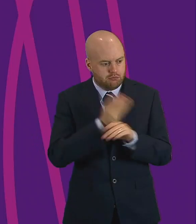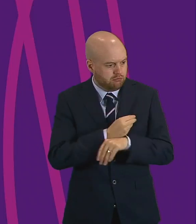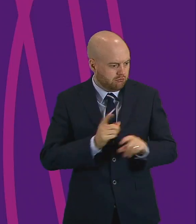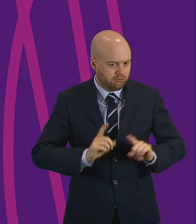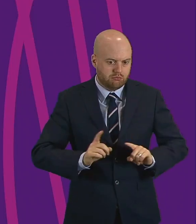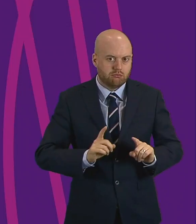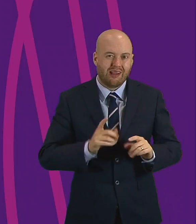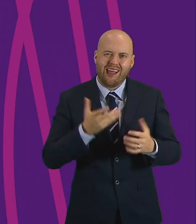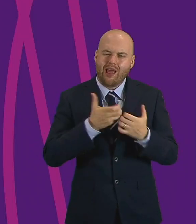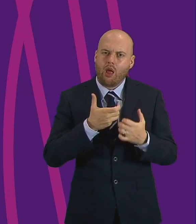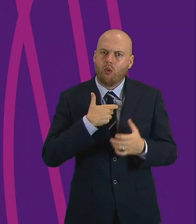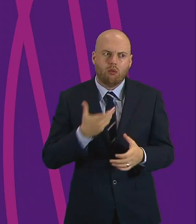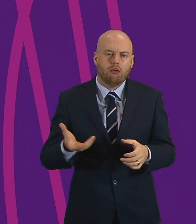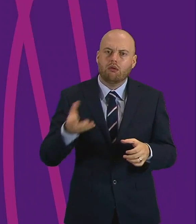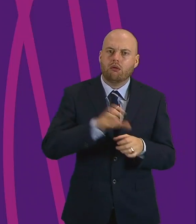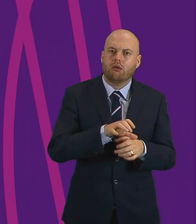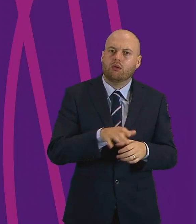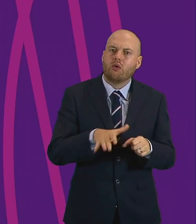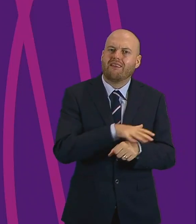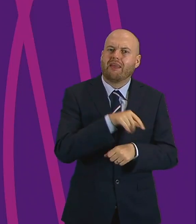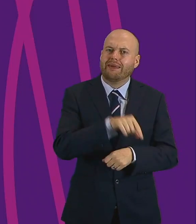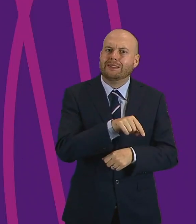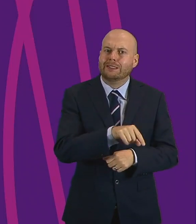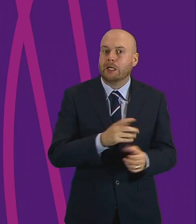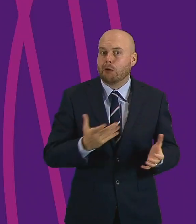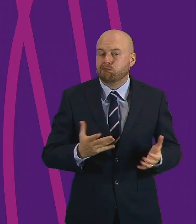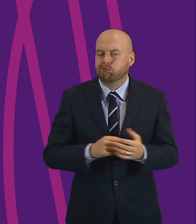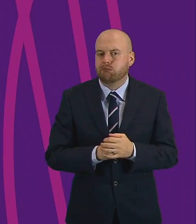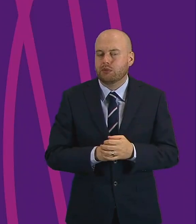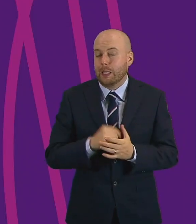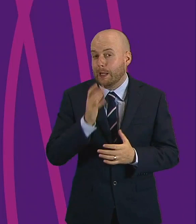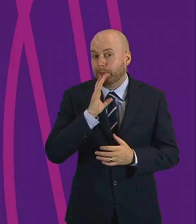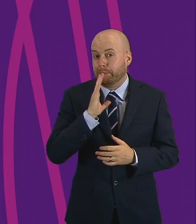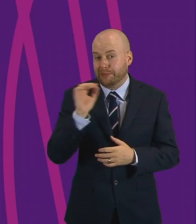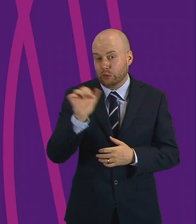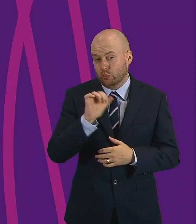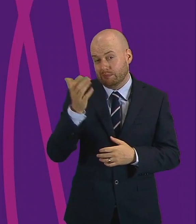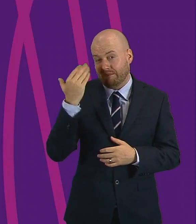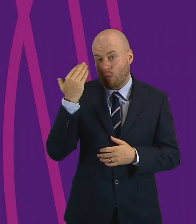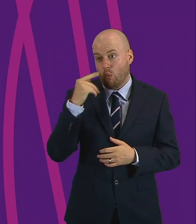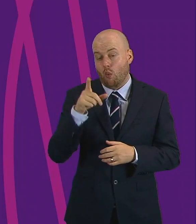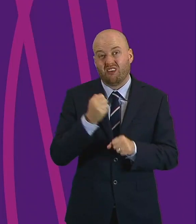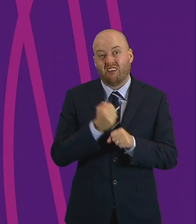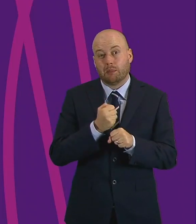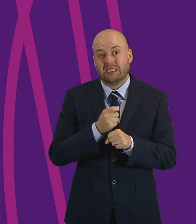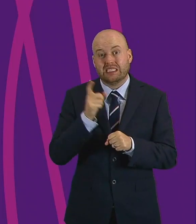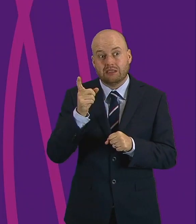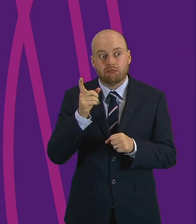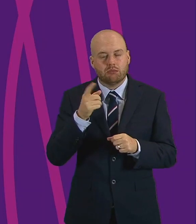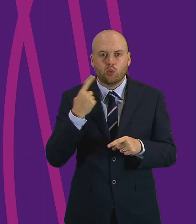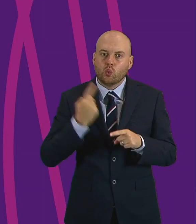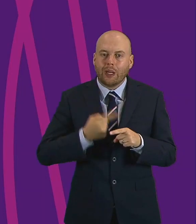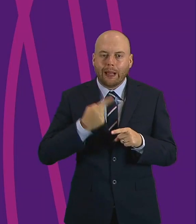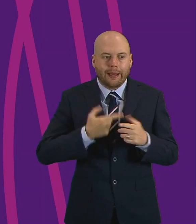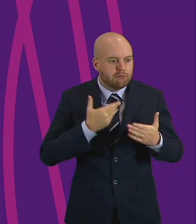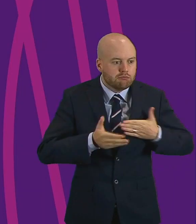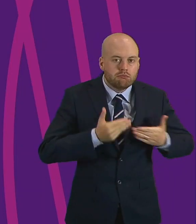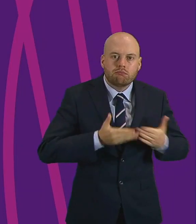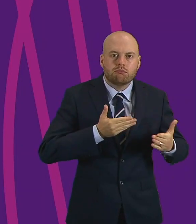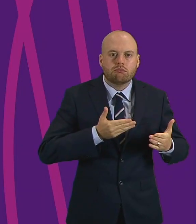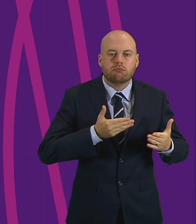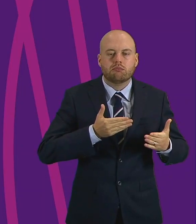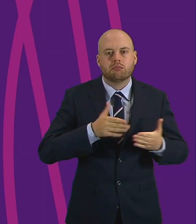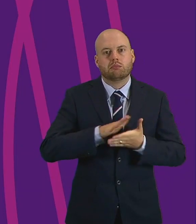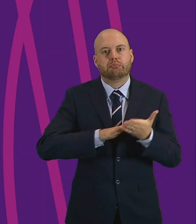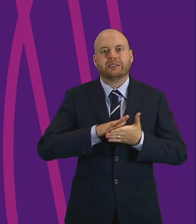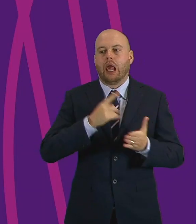plugged. Perhaps the government should have acted quickly, because then they wouldn't have been caught out by last week's updated set